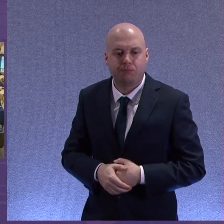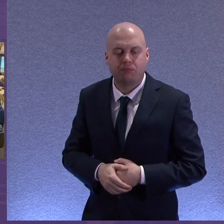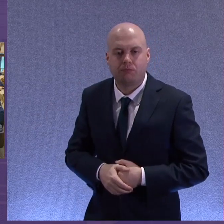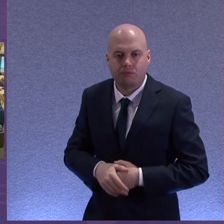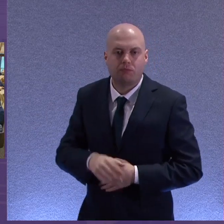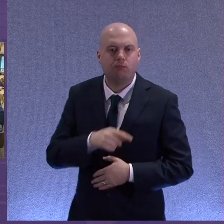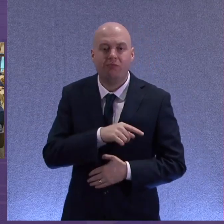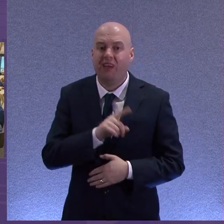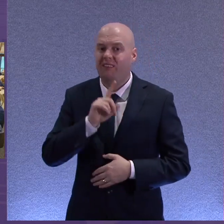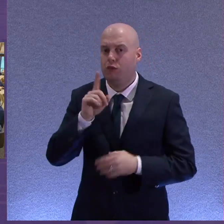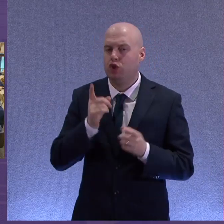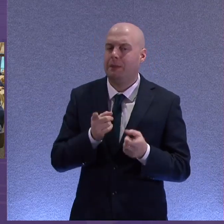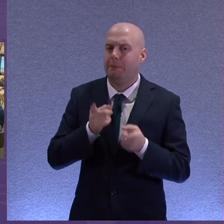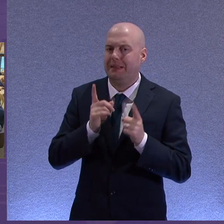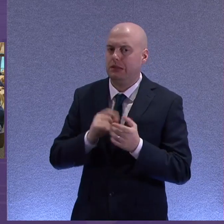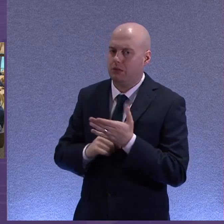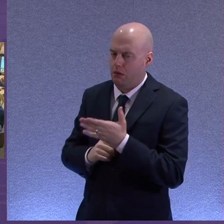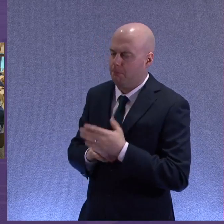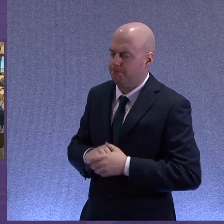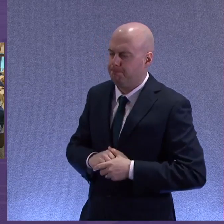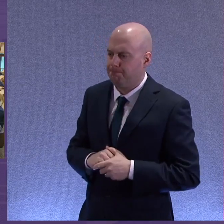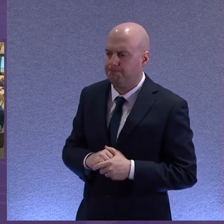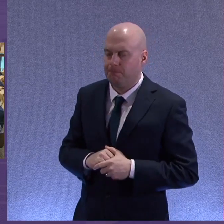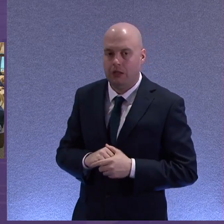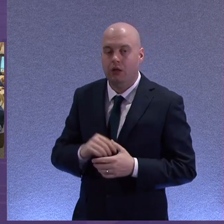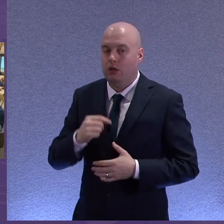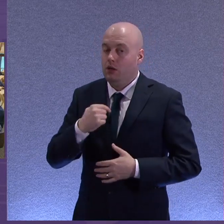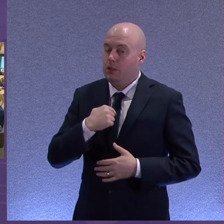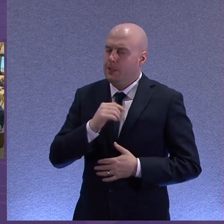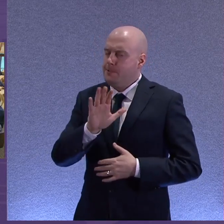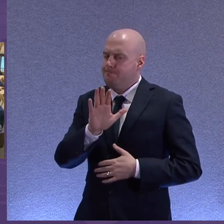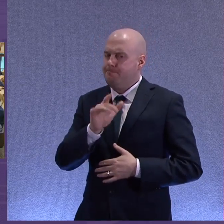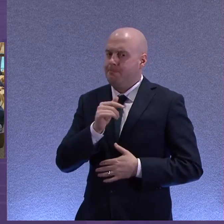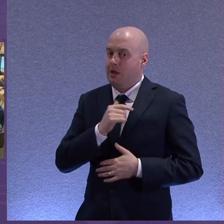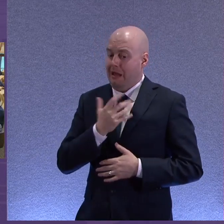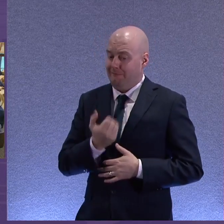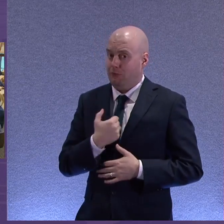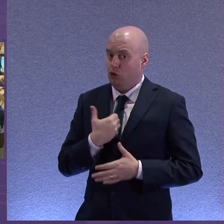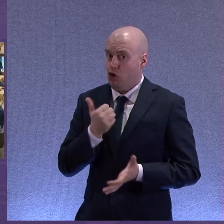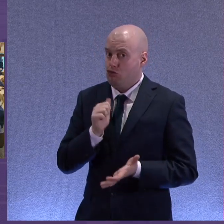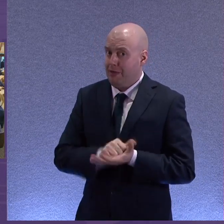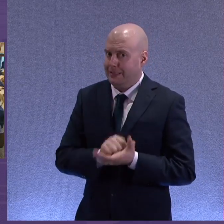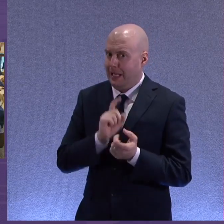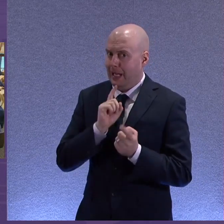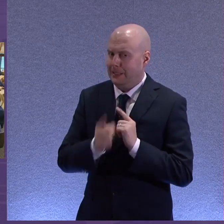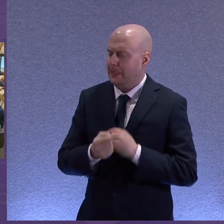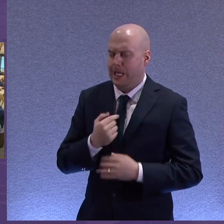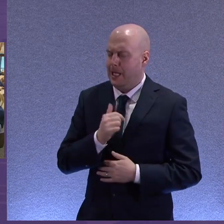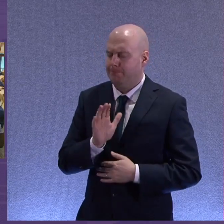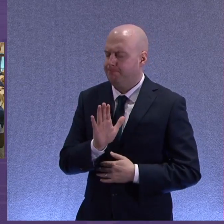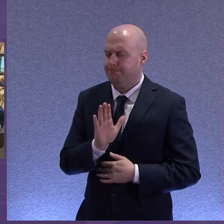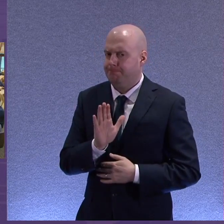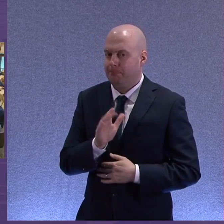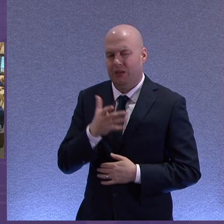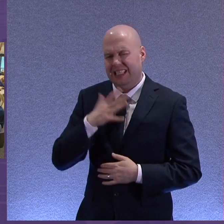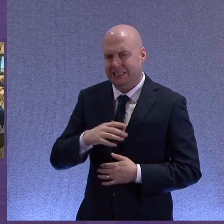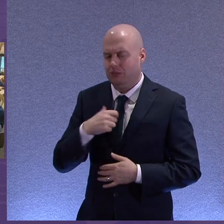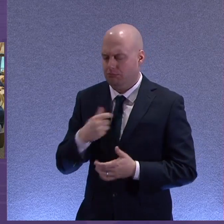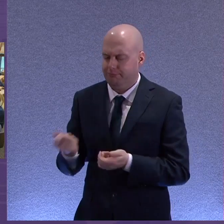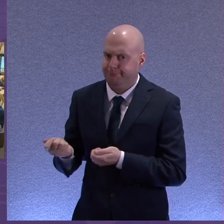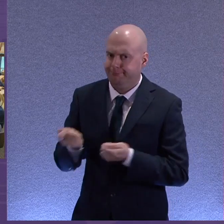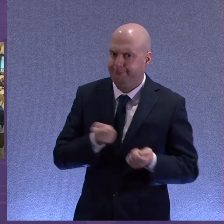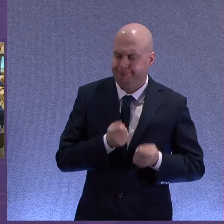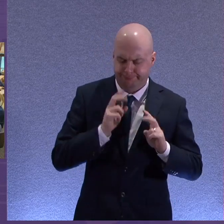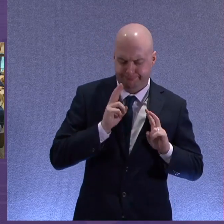now that may not be the right or the best advice, can I undertake to take that away and come back to Murdo Fraser very quickly with some advice, and we